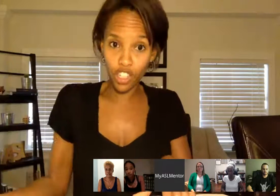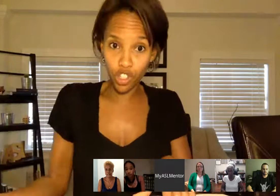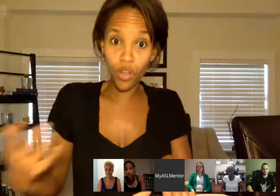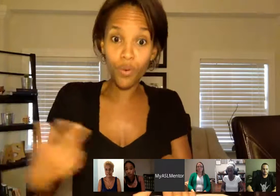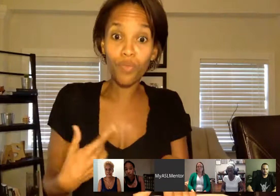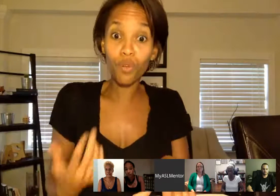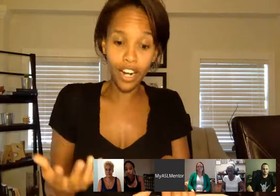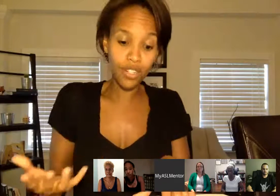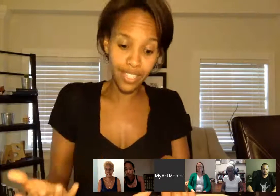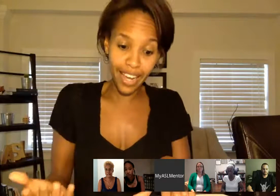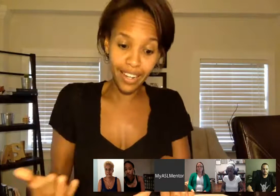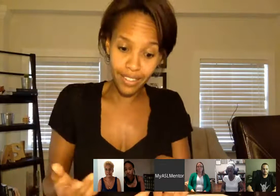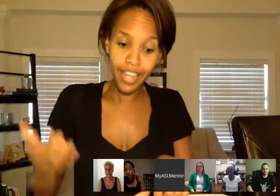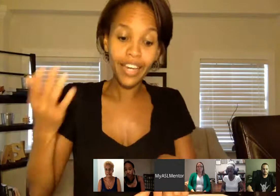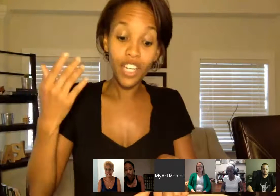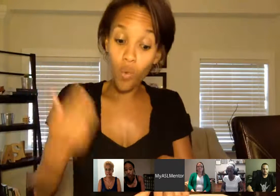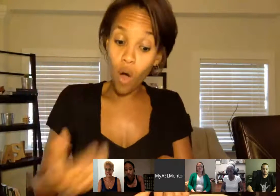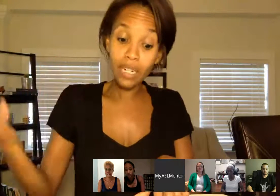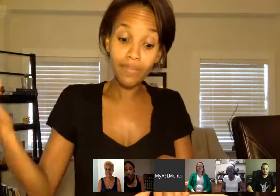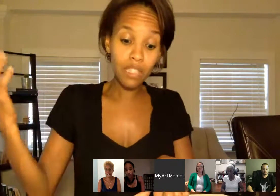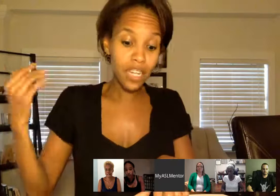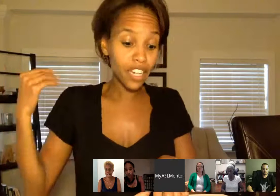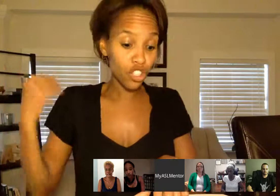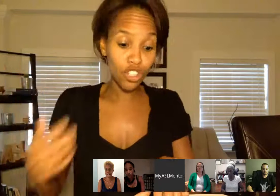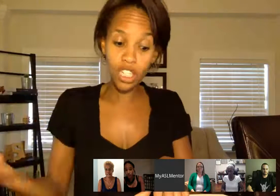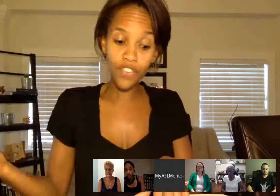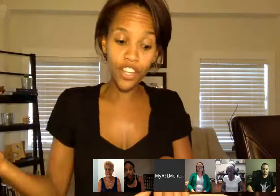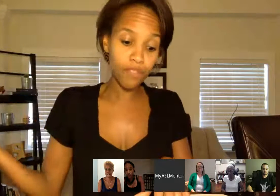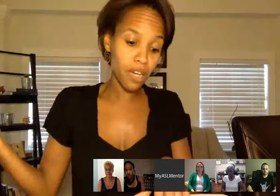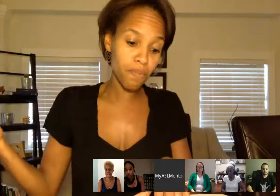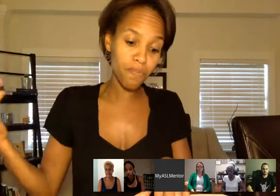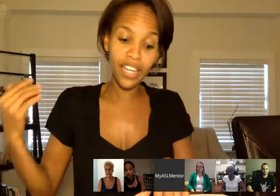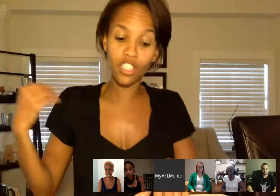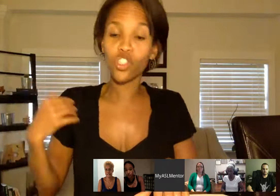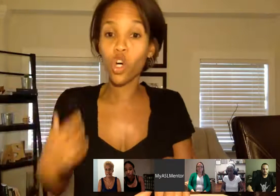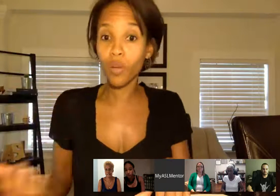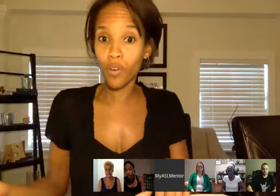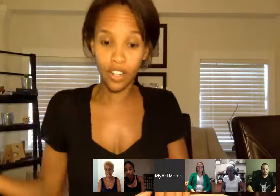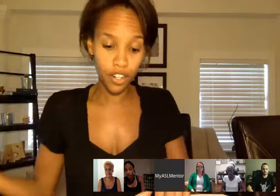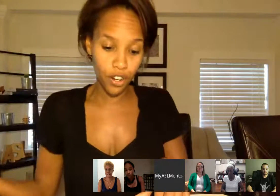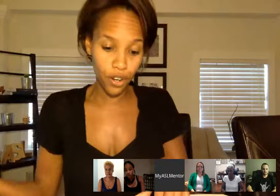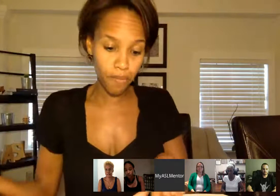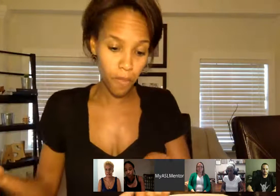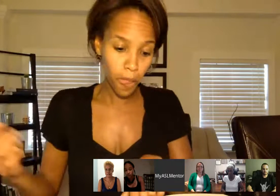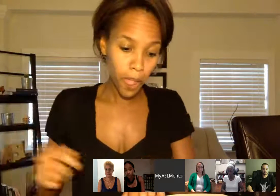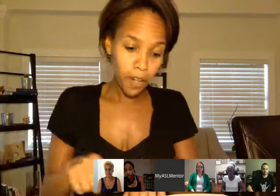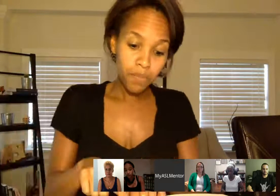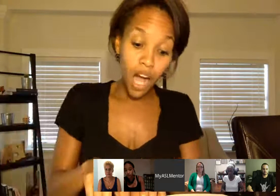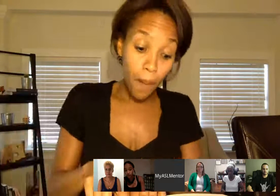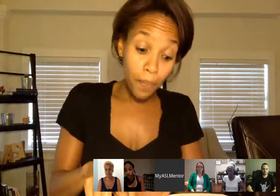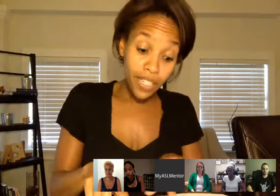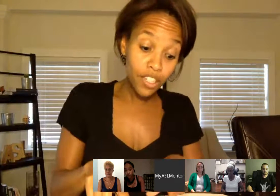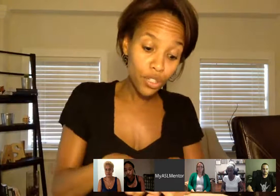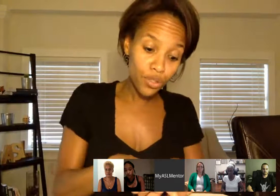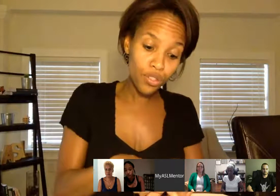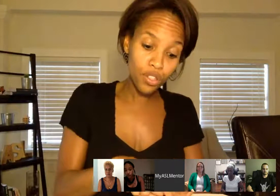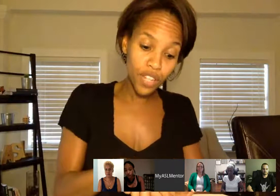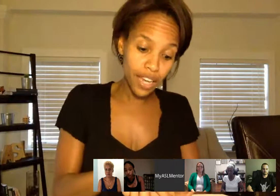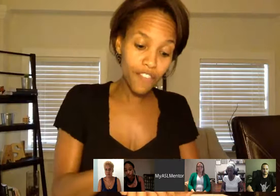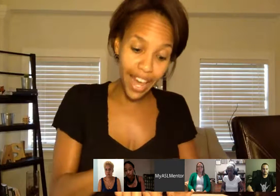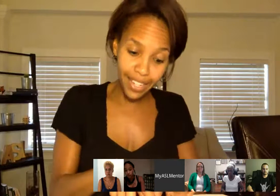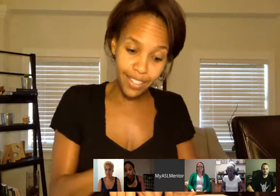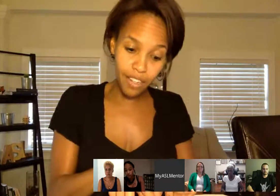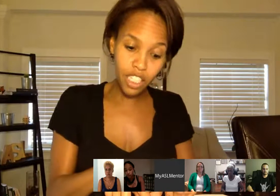more natural. The way we would more naturally say it is, he walked up to me and shook his finger in my face and told me where I could go. Competent users